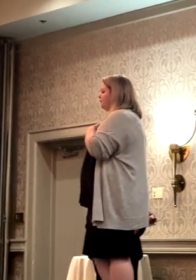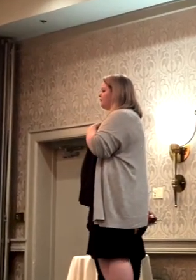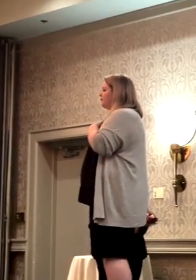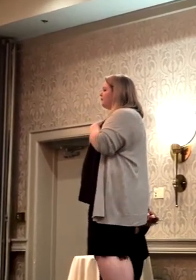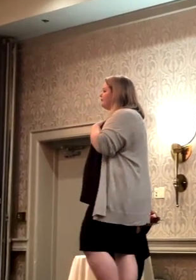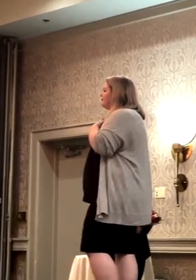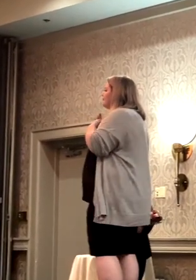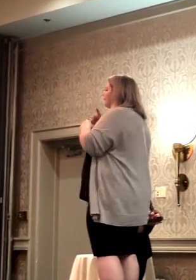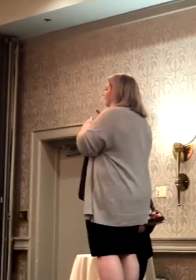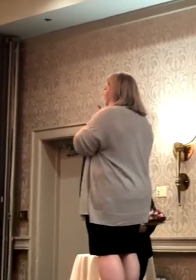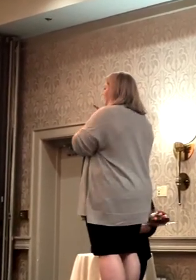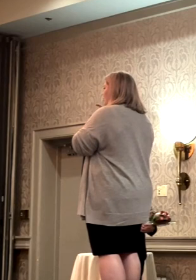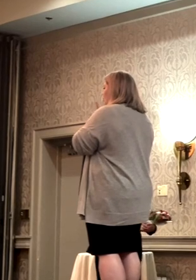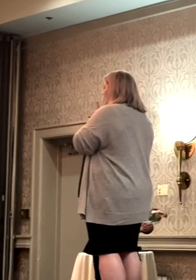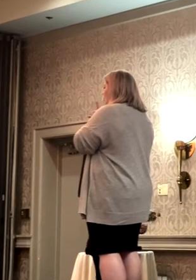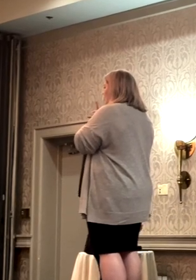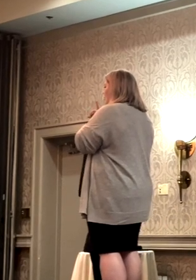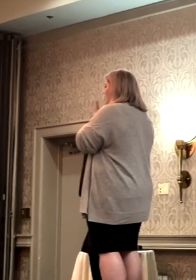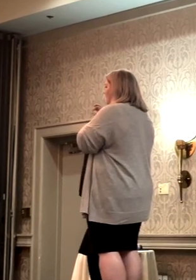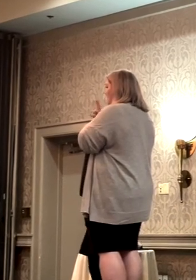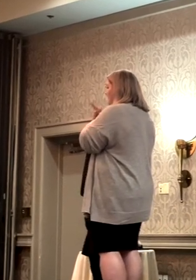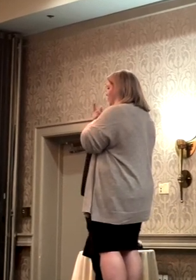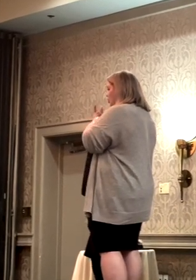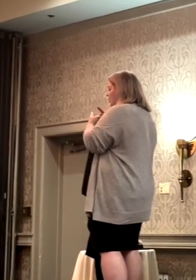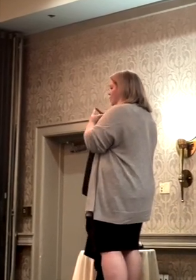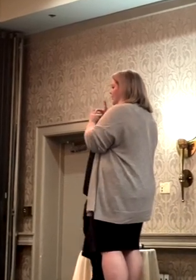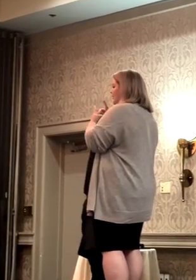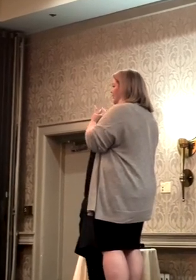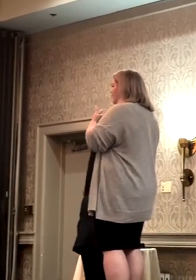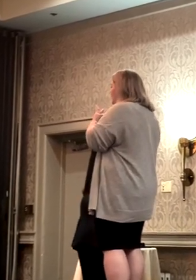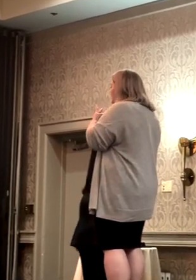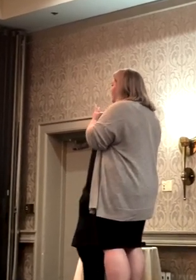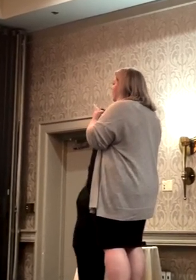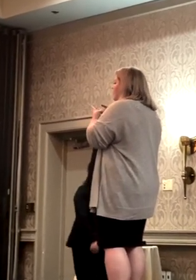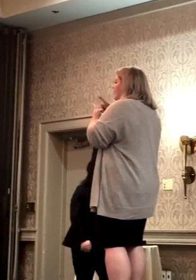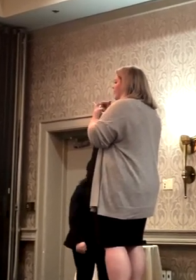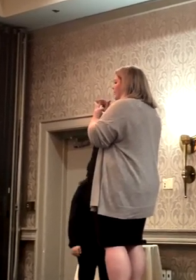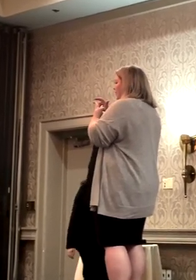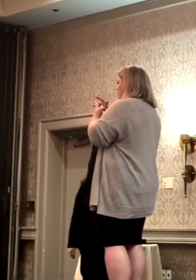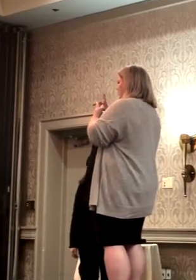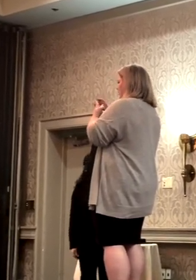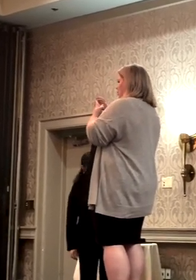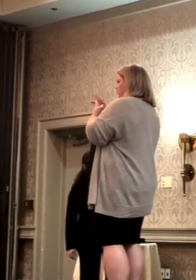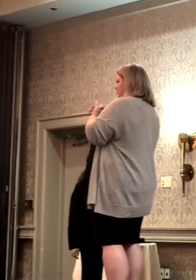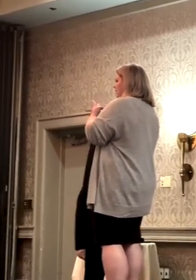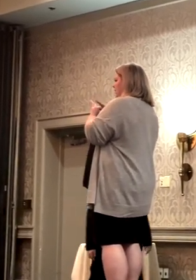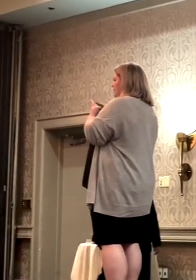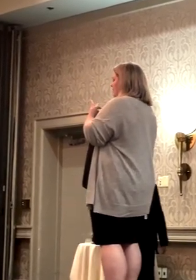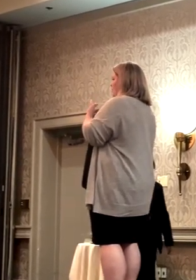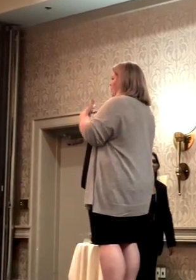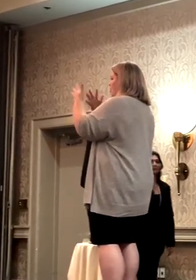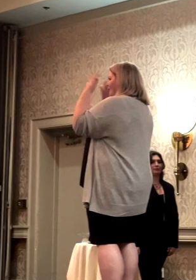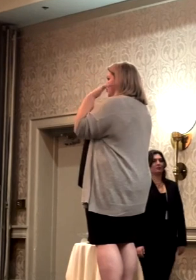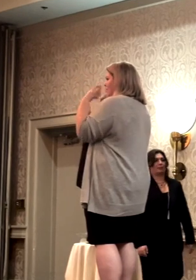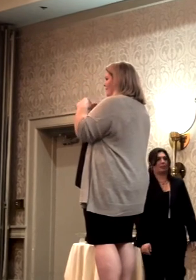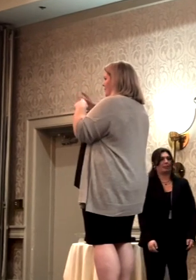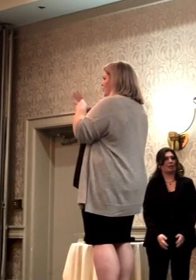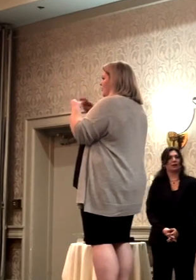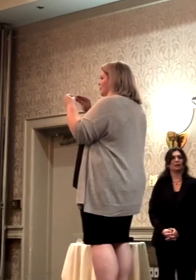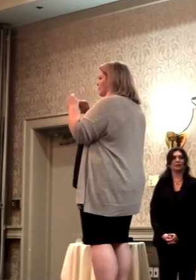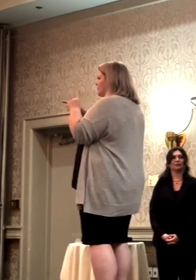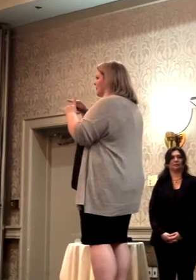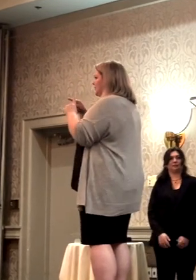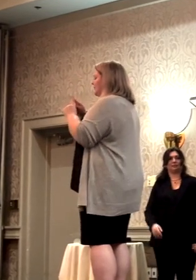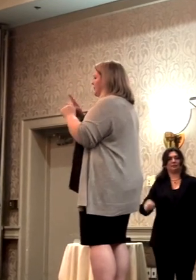Justice Goldberg, Dean Yanowski, I am so overwhelmed by the remarks that for the first time, I think, in